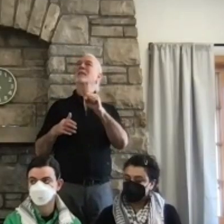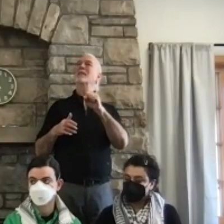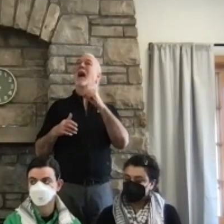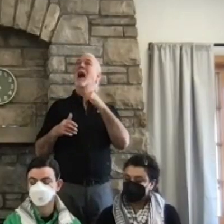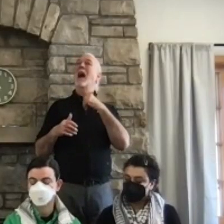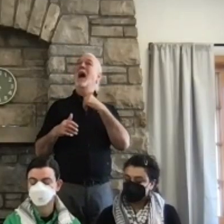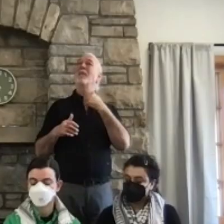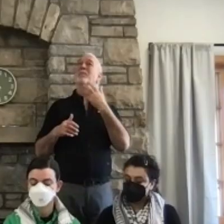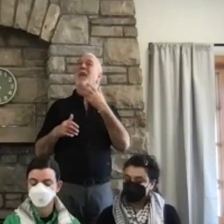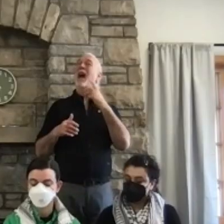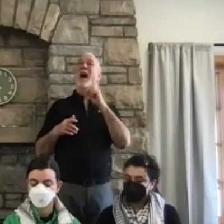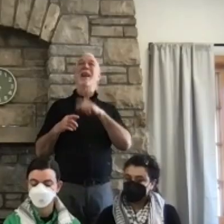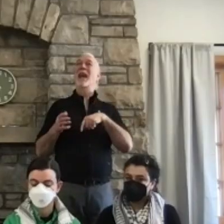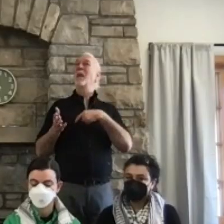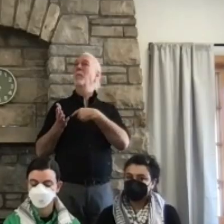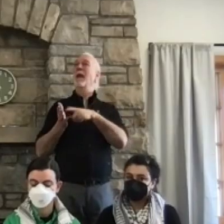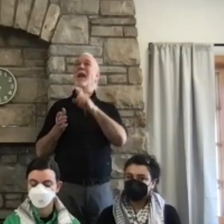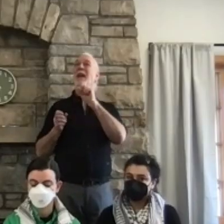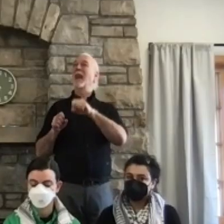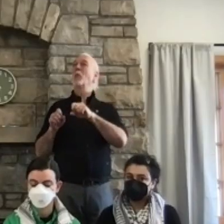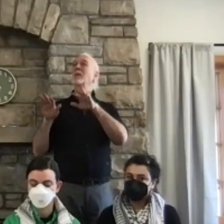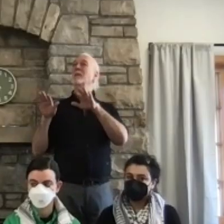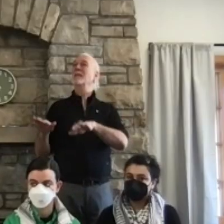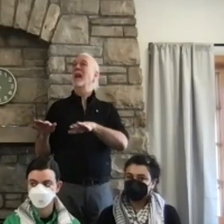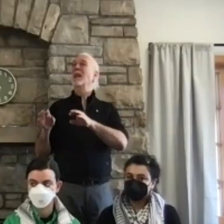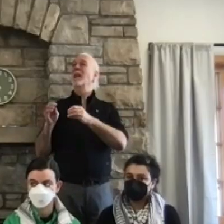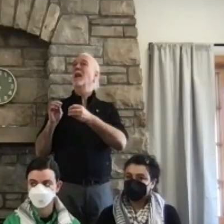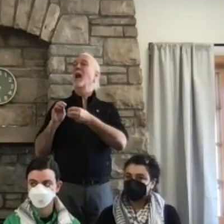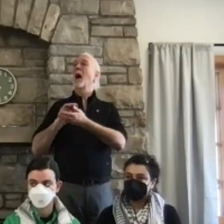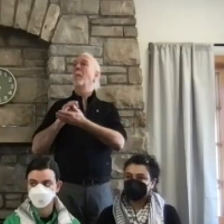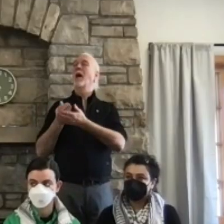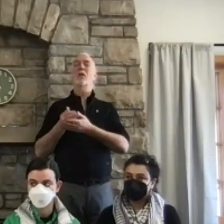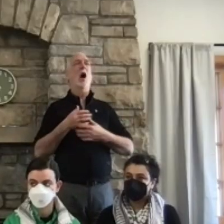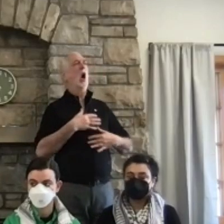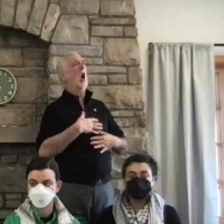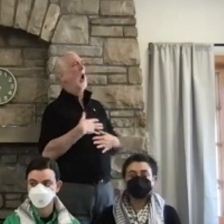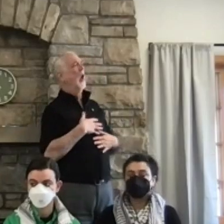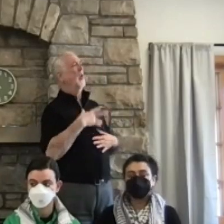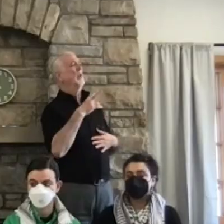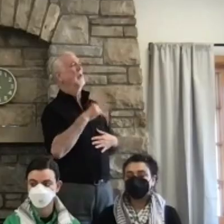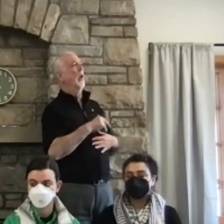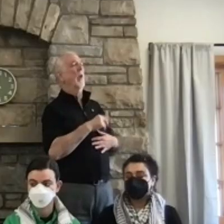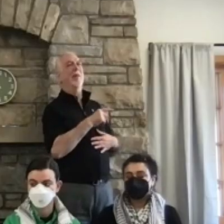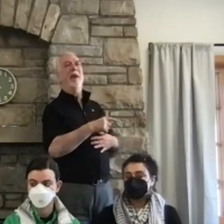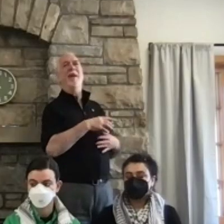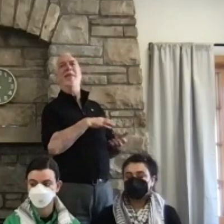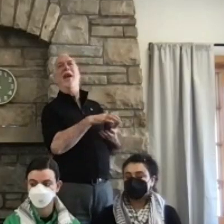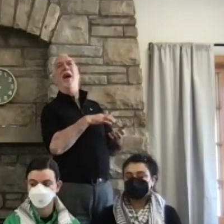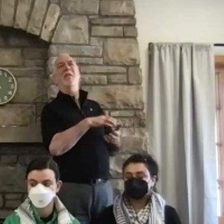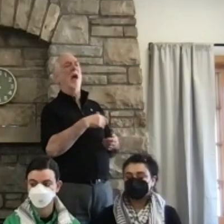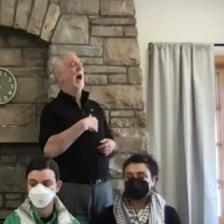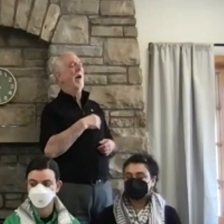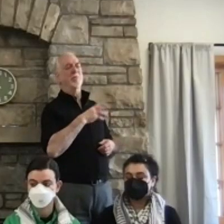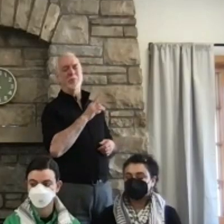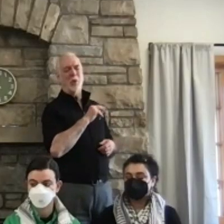thing. Can we just like settle on something? And they were like, oh no, like literally laughed like that. And they were like, I'm